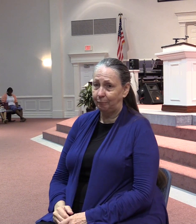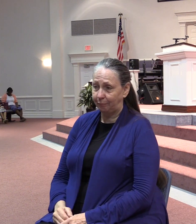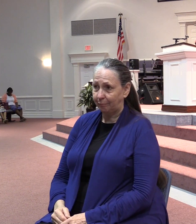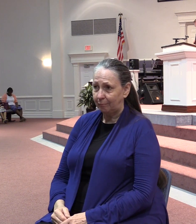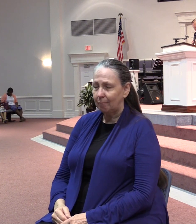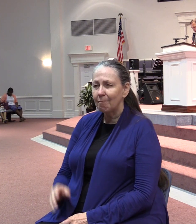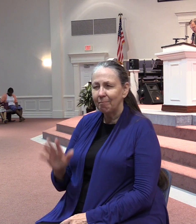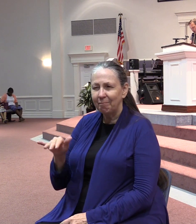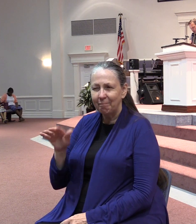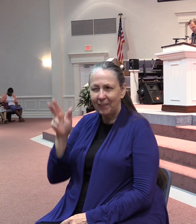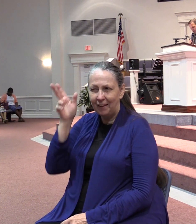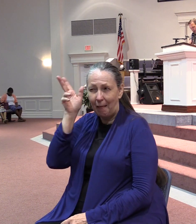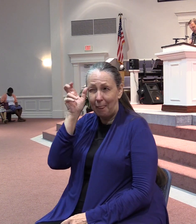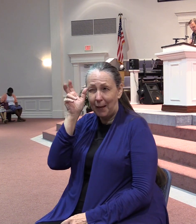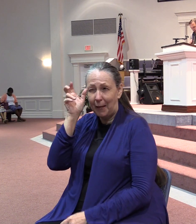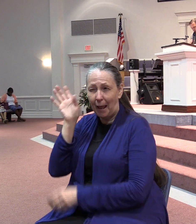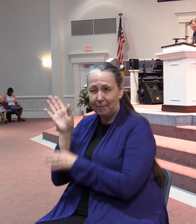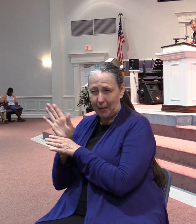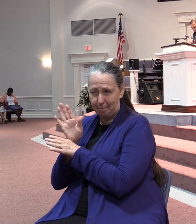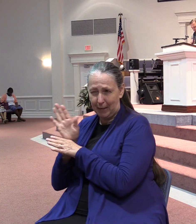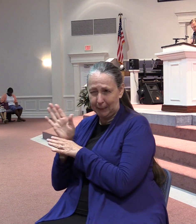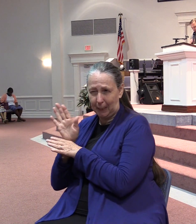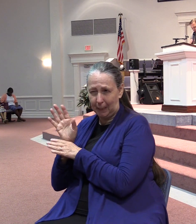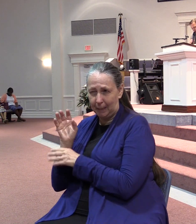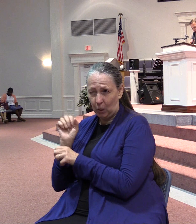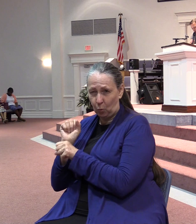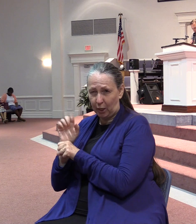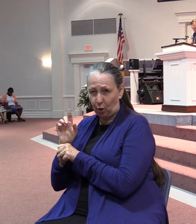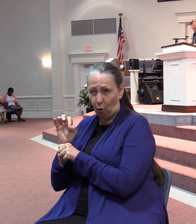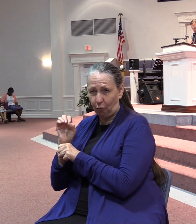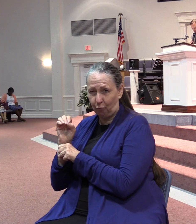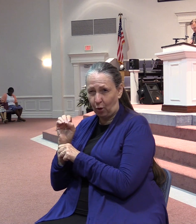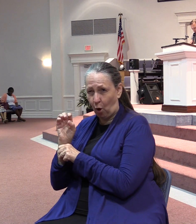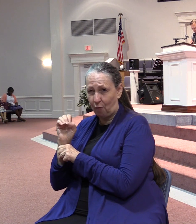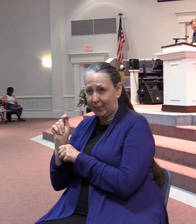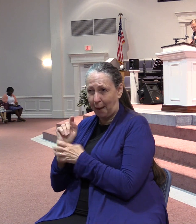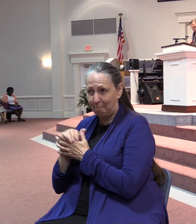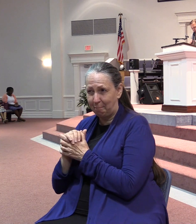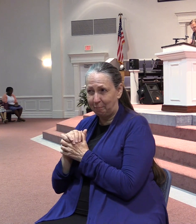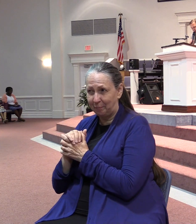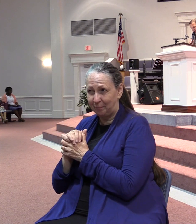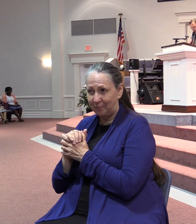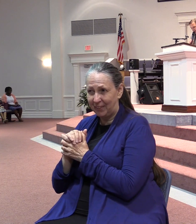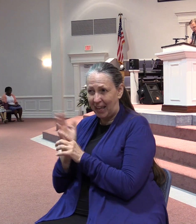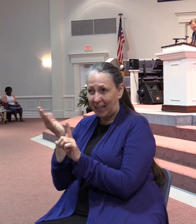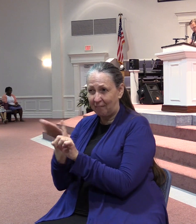And the enemy is working overtime right now to try to convince some of us that